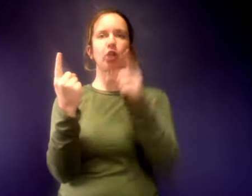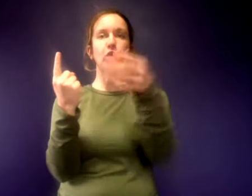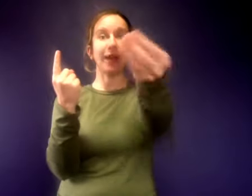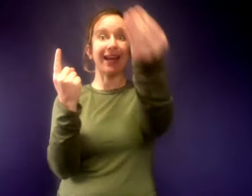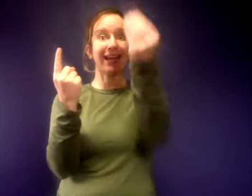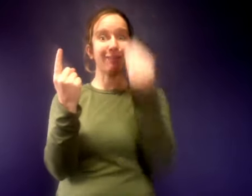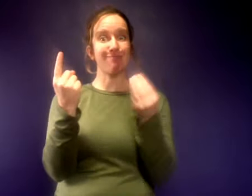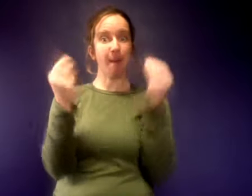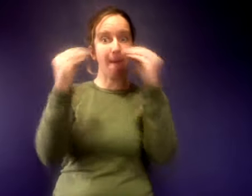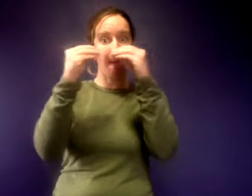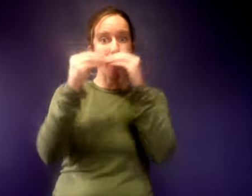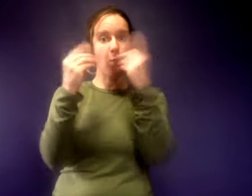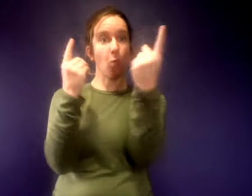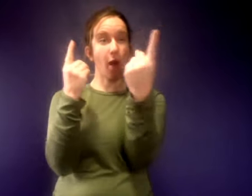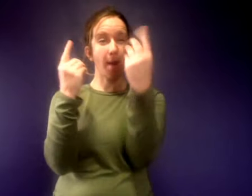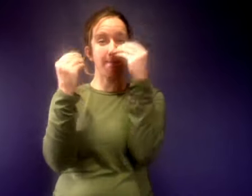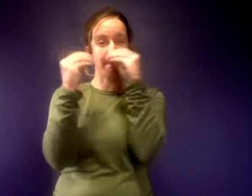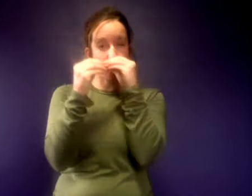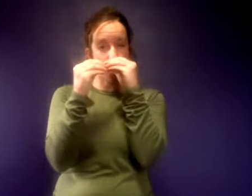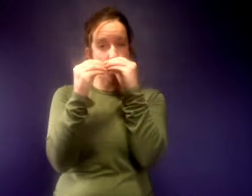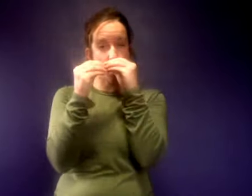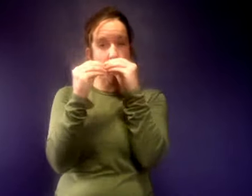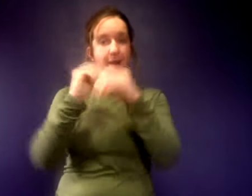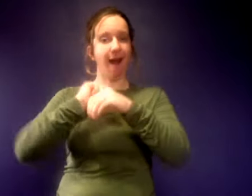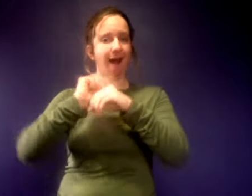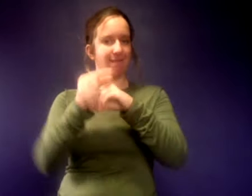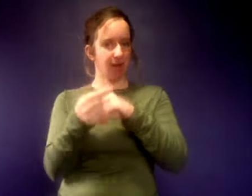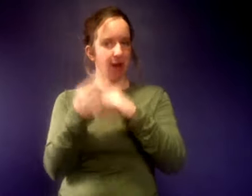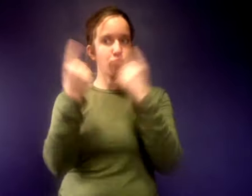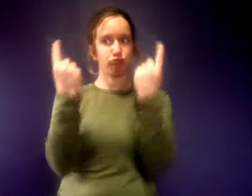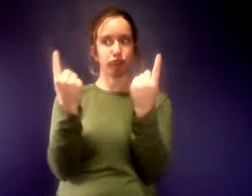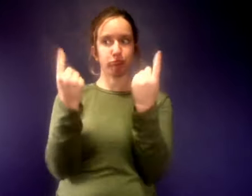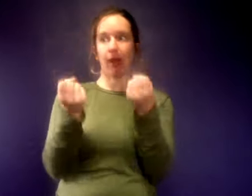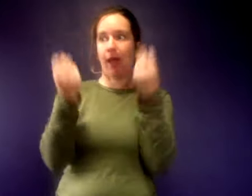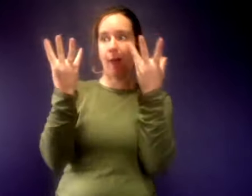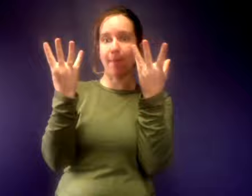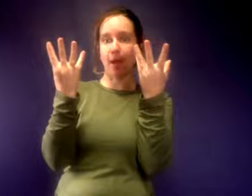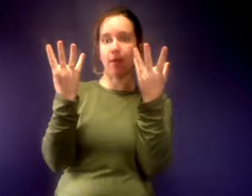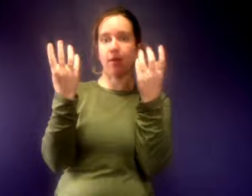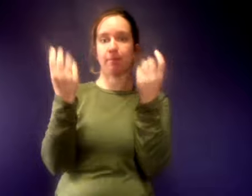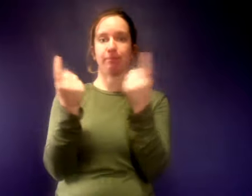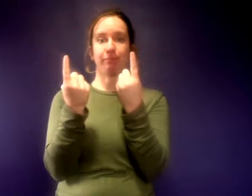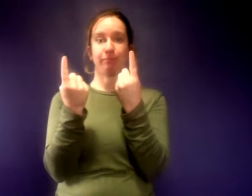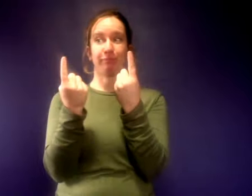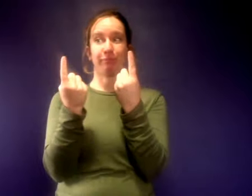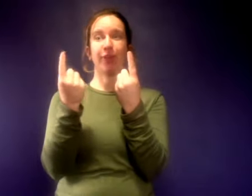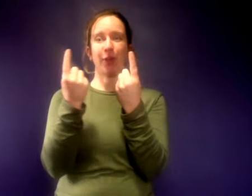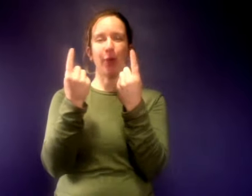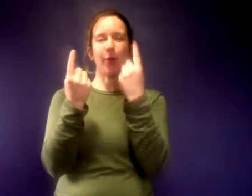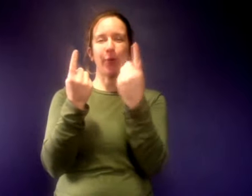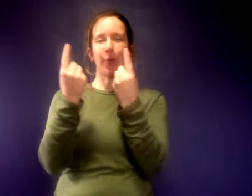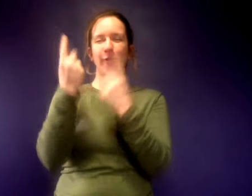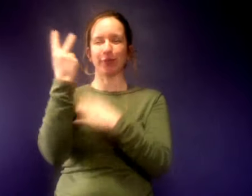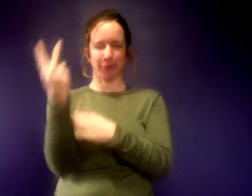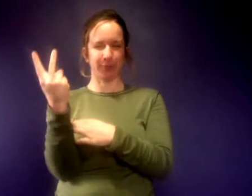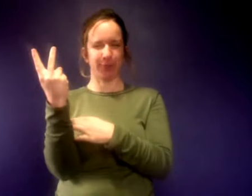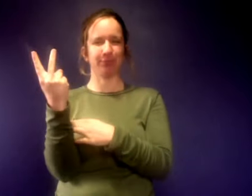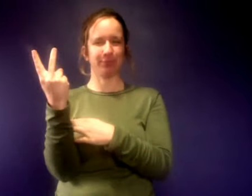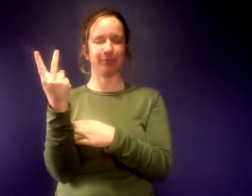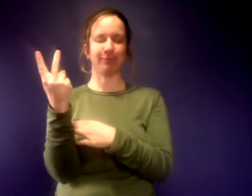I now have? Well, let's see, I have 1, 2 avocados. So 1 plus 1 is equal to 2. Now, I know what you're thinking. That